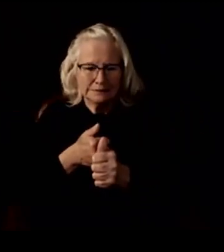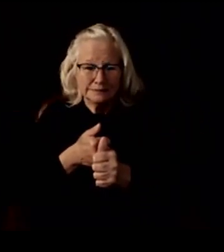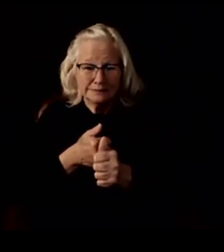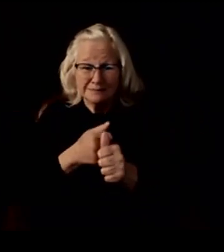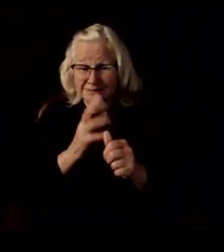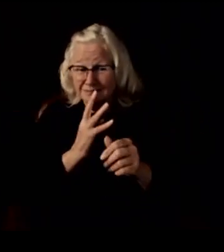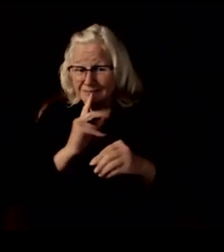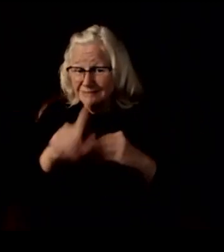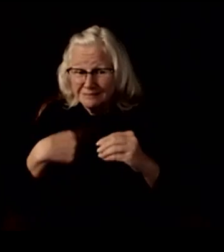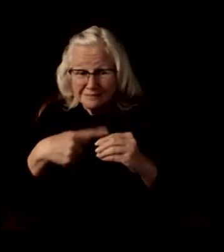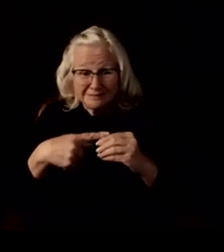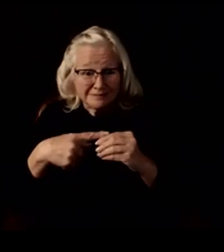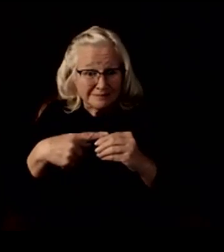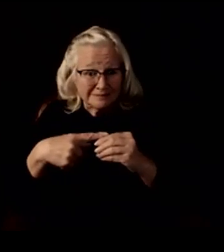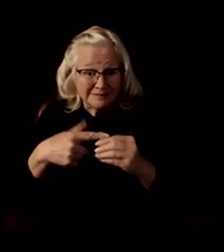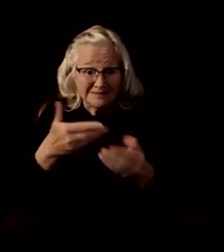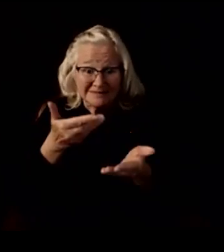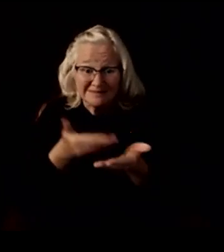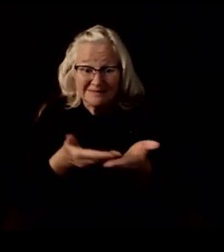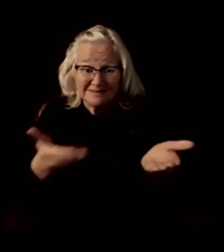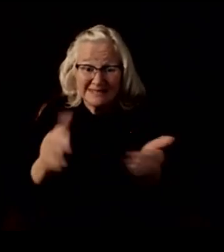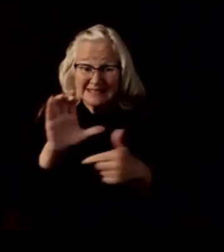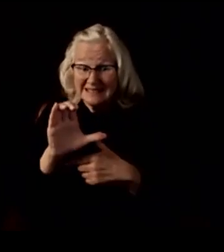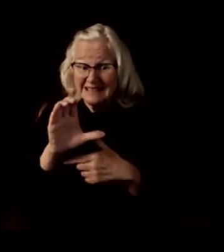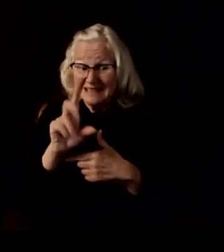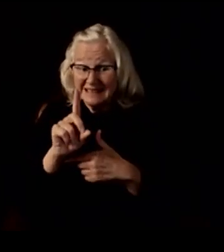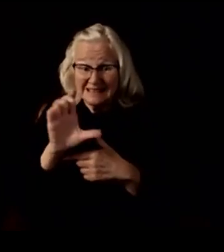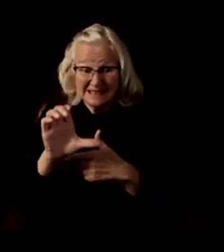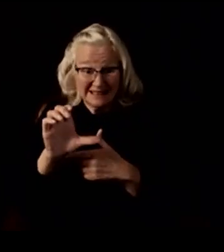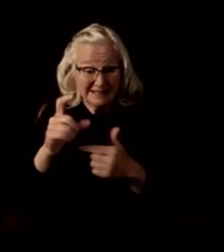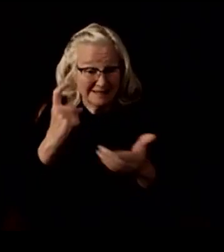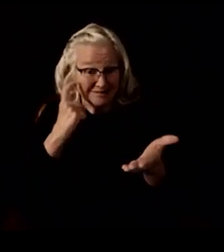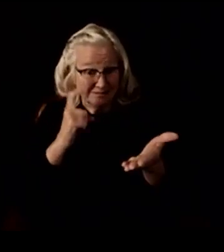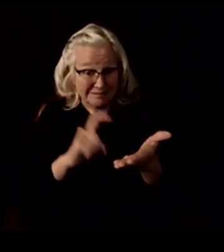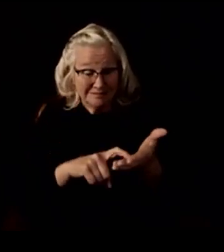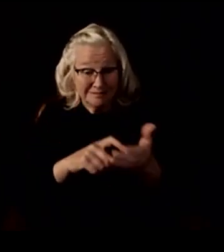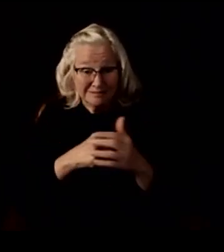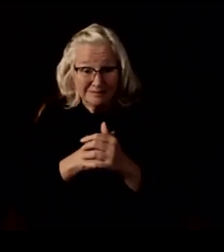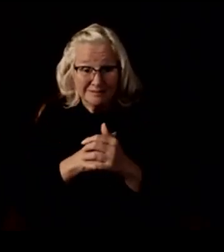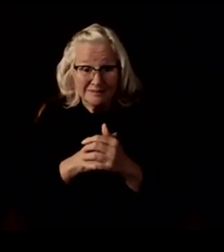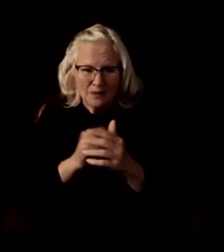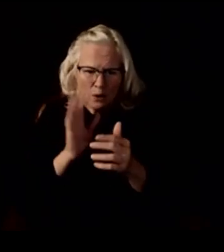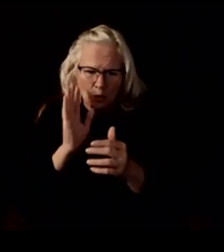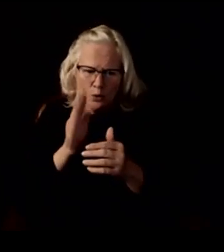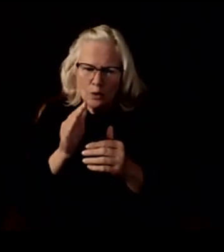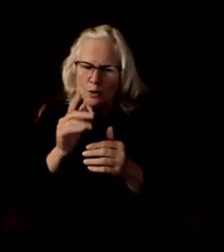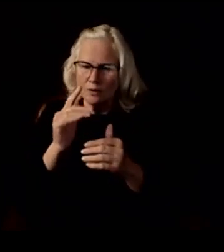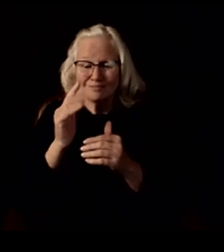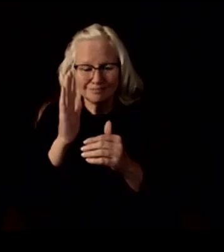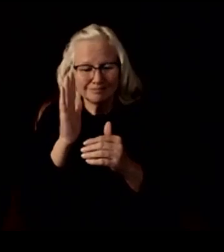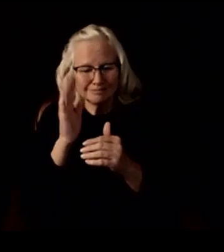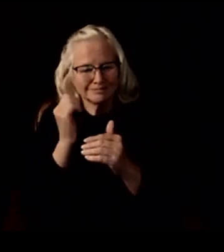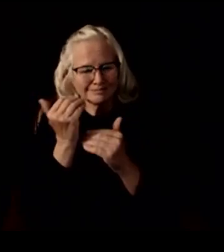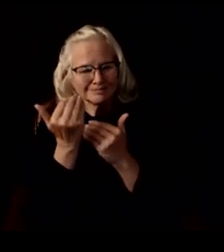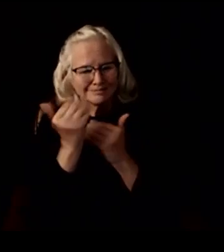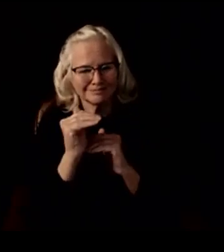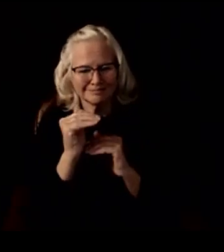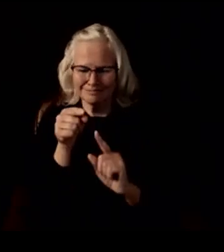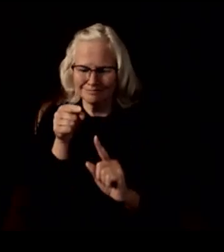that initially the supply was expected to be very limited and very targeted. So it would likely